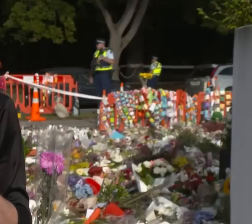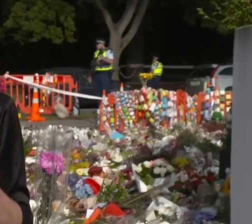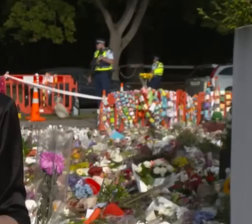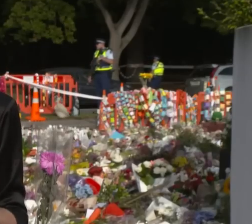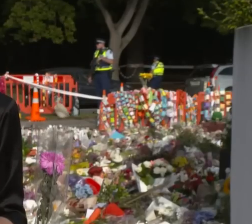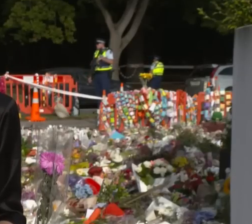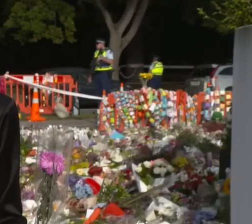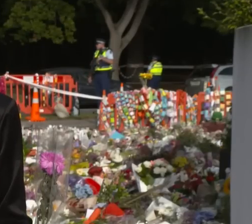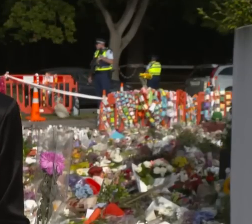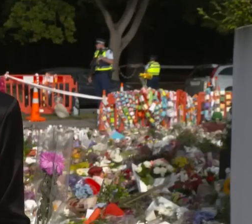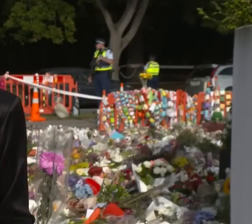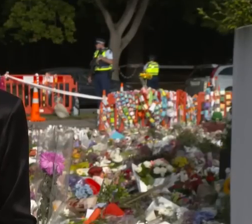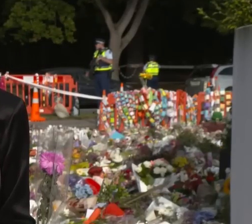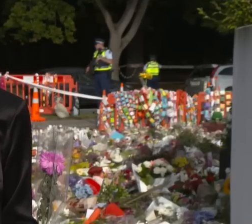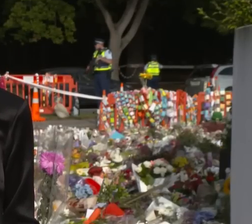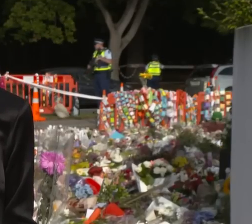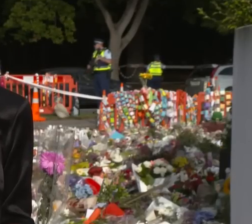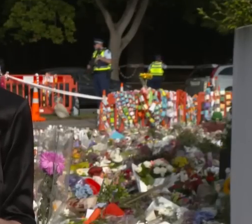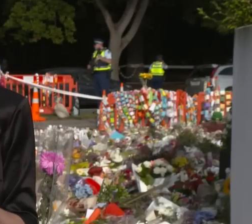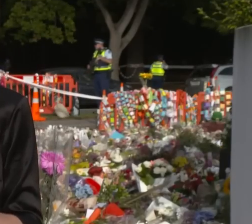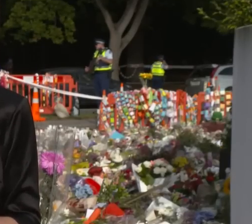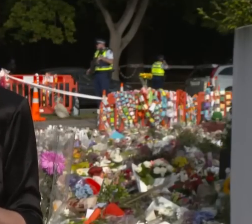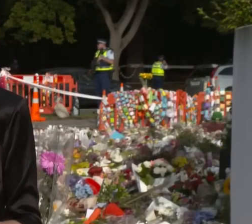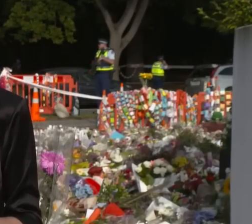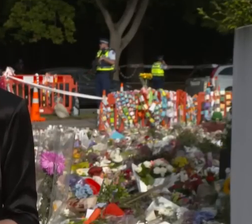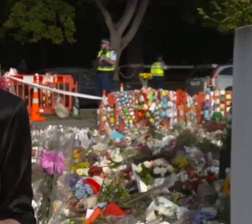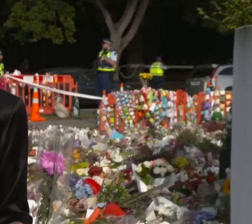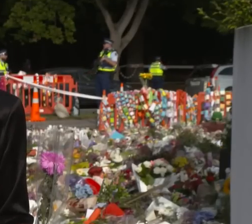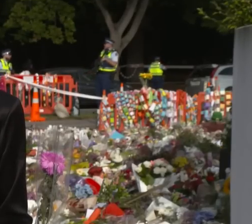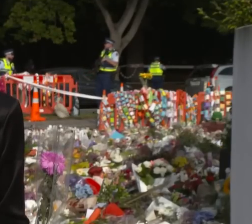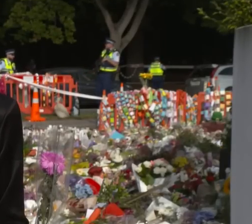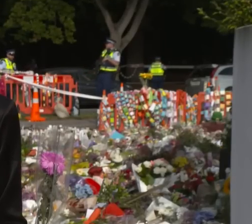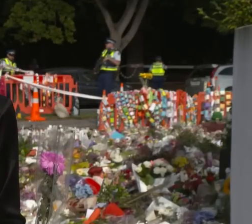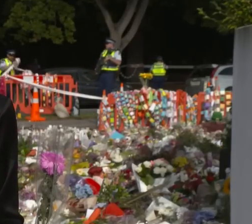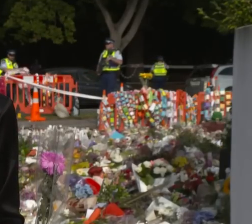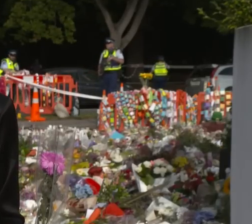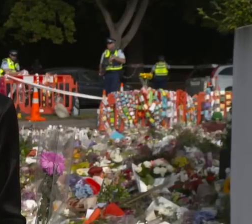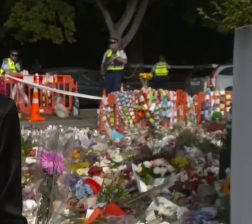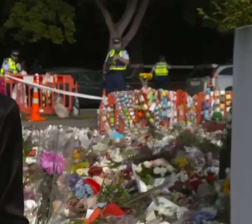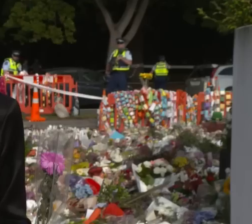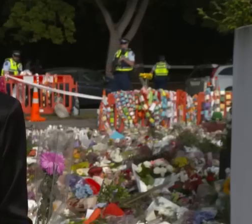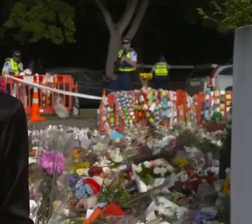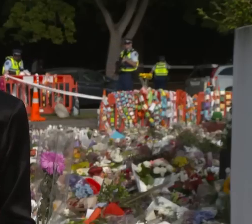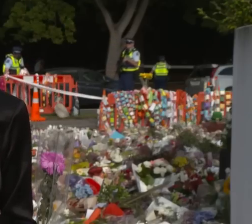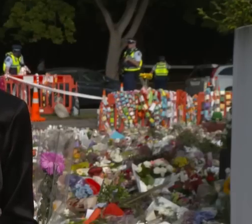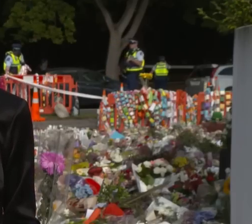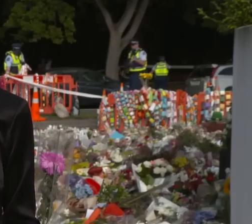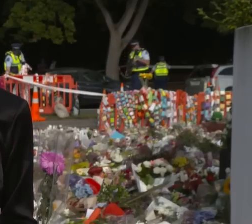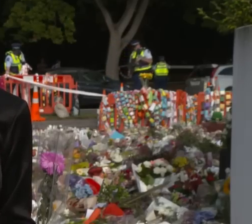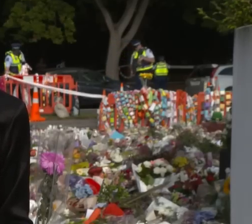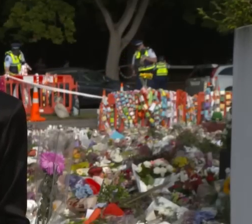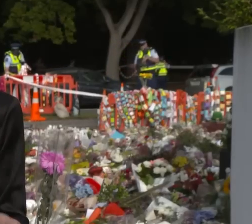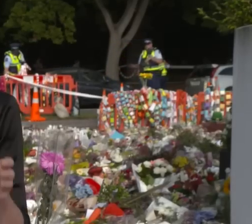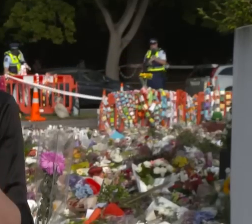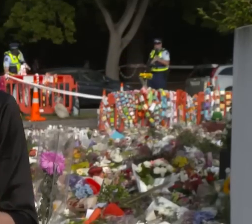Meanwhile, there are 30 victims from Friday's terrorist attacks who are still in Christchurch Hospital. Now, the Canterbury District Health Board CEO,